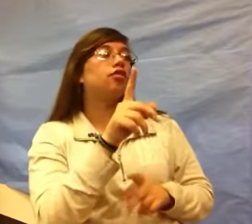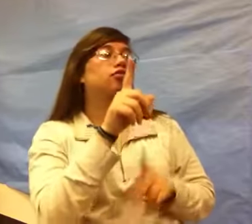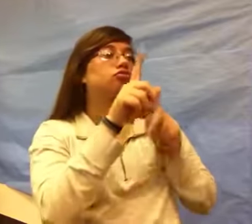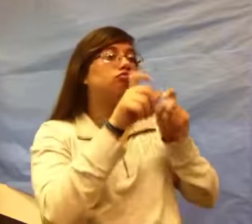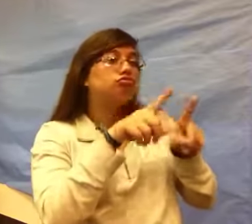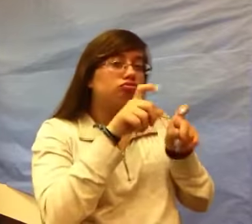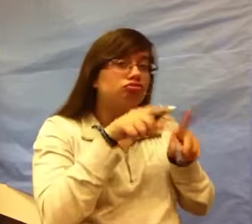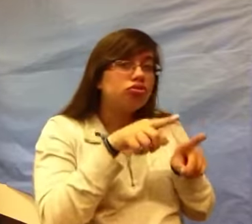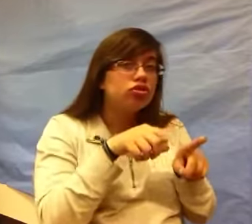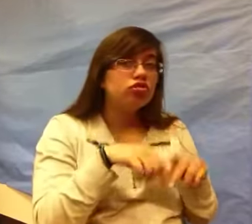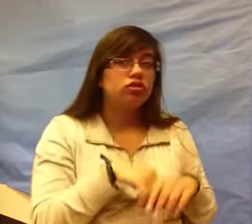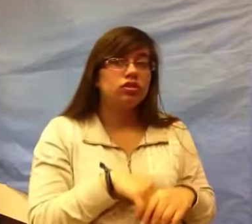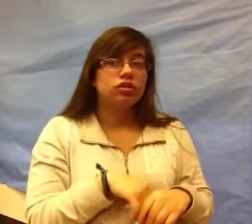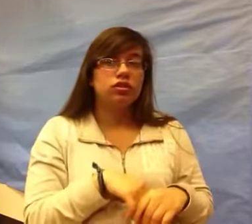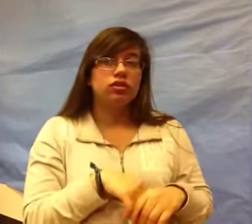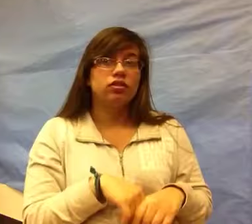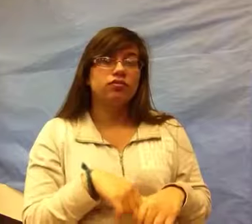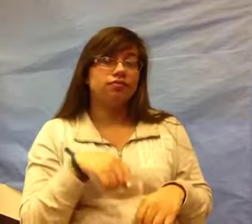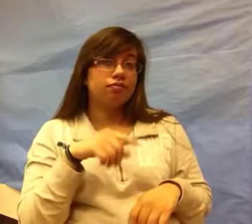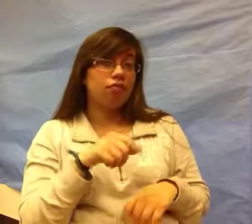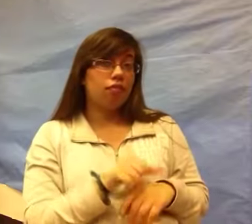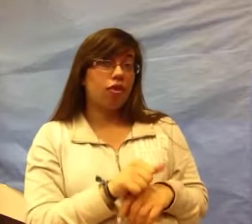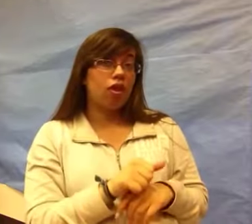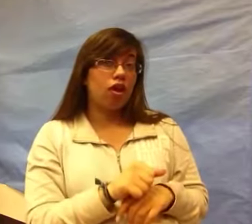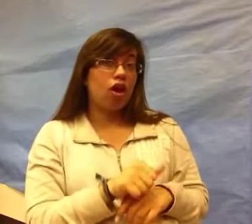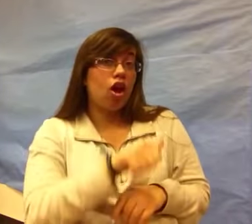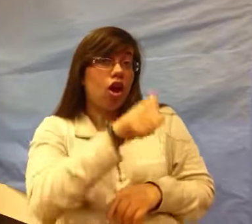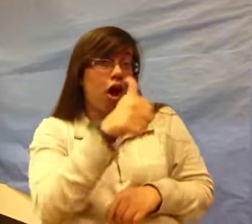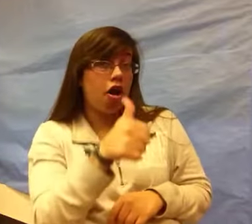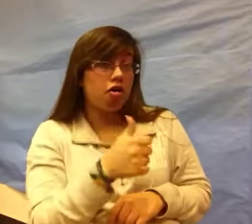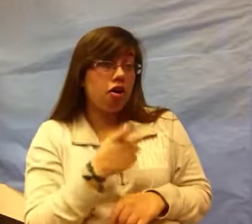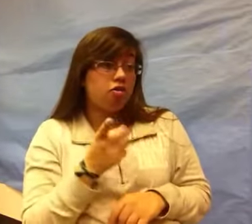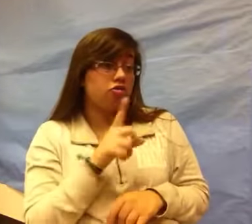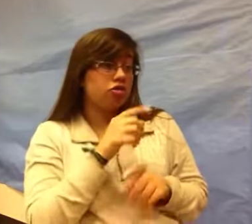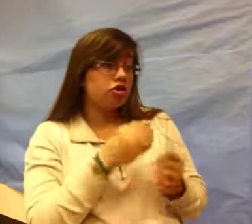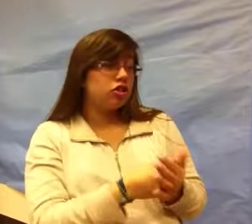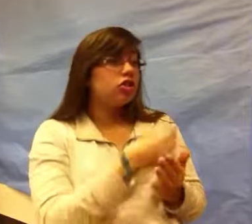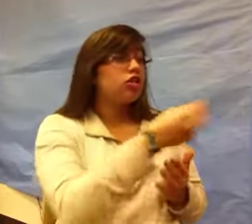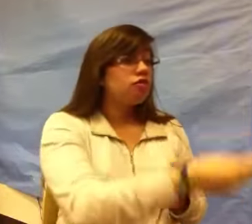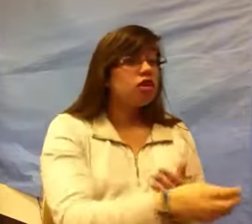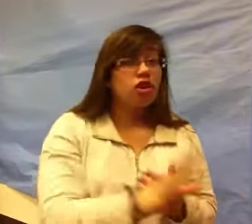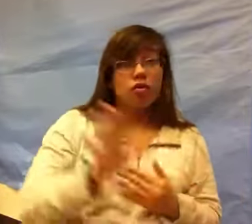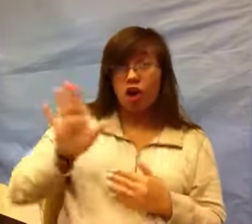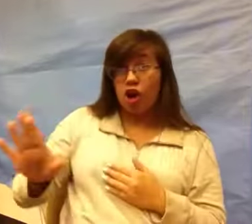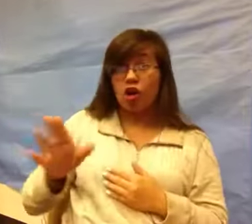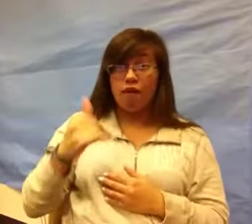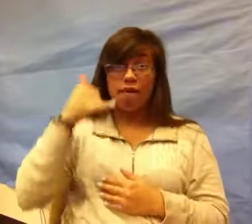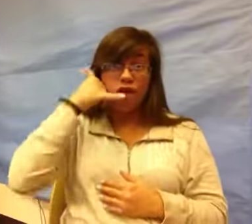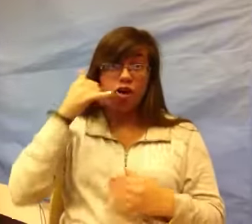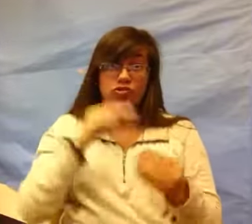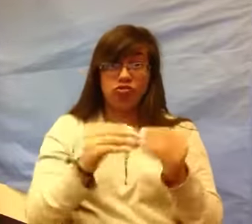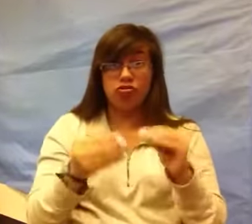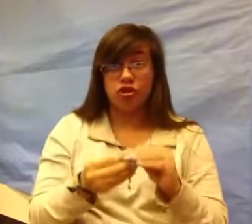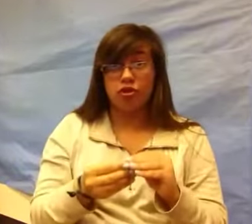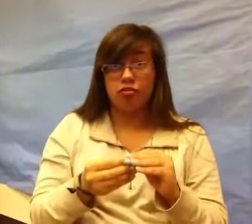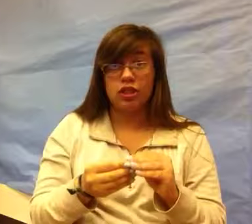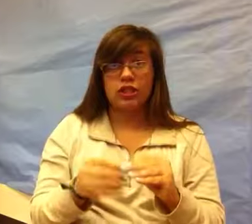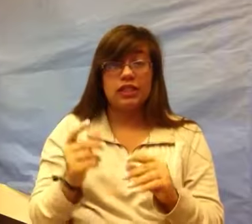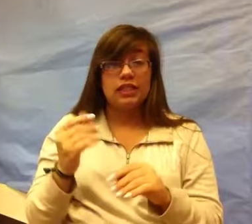at the end, give them her phone number to see if they would want to call her if they had any questions about the experiment. But you know why